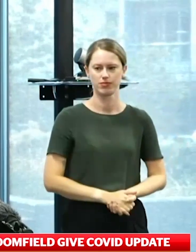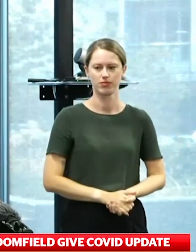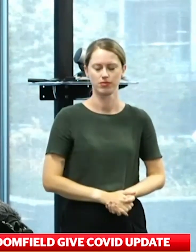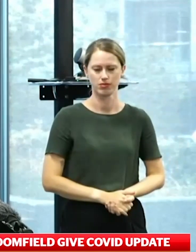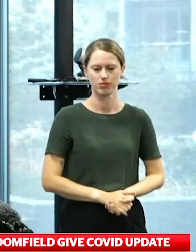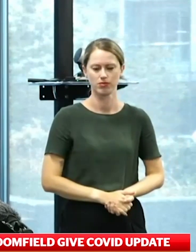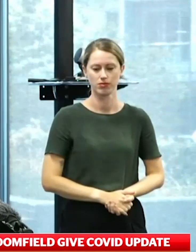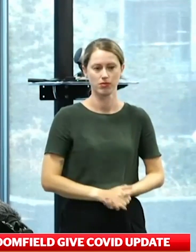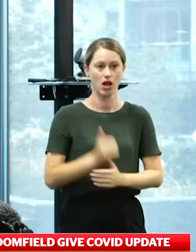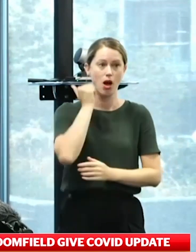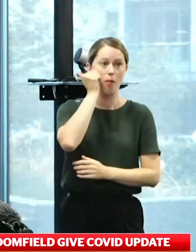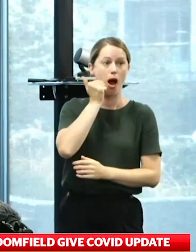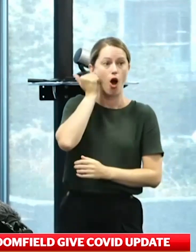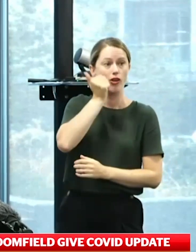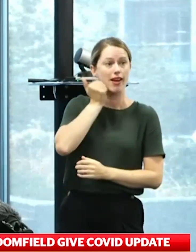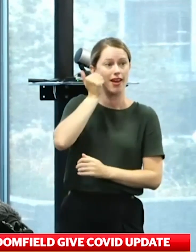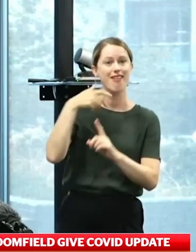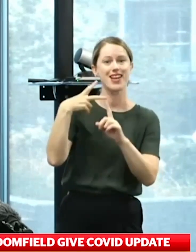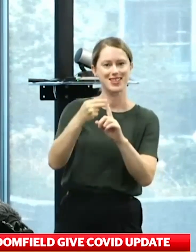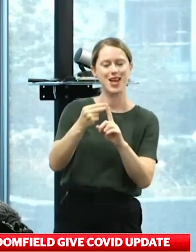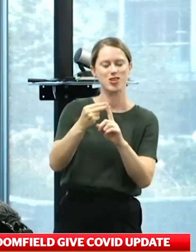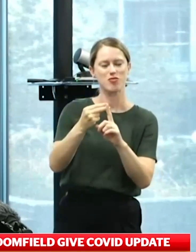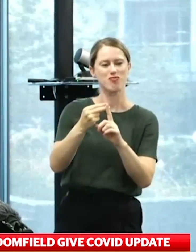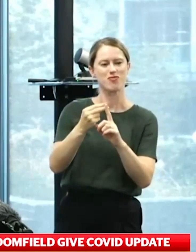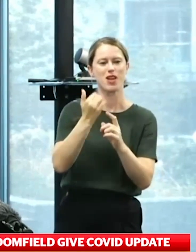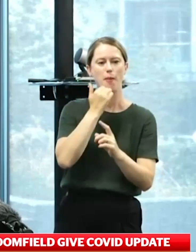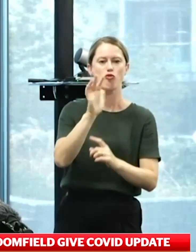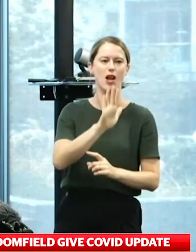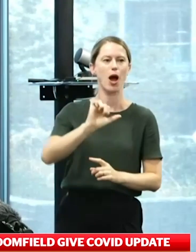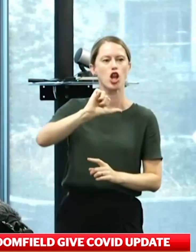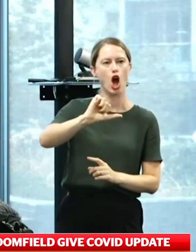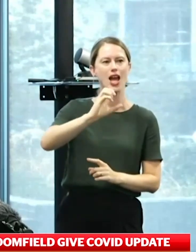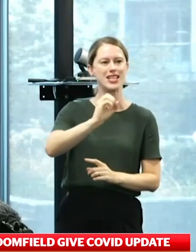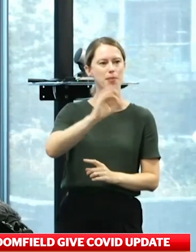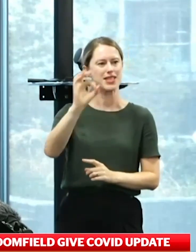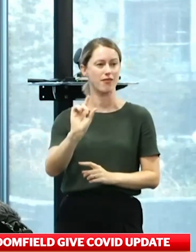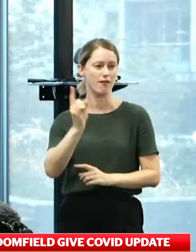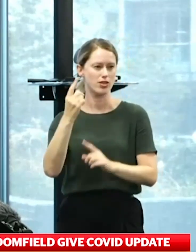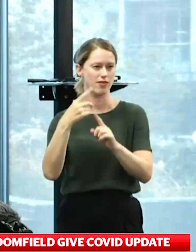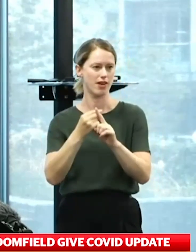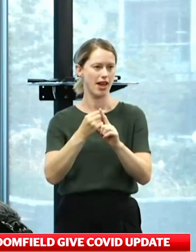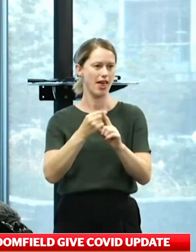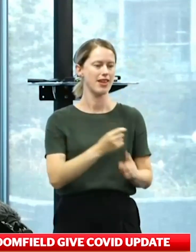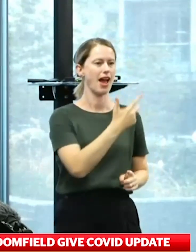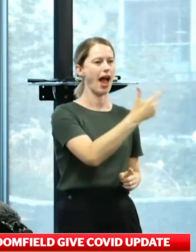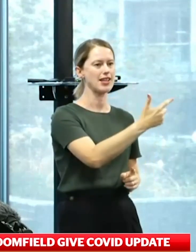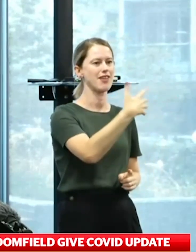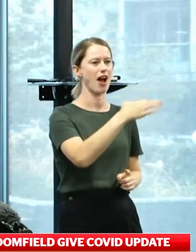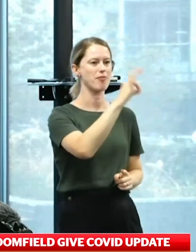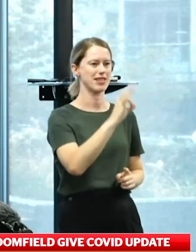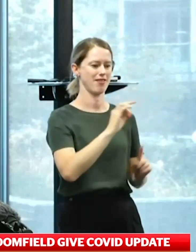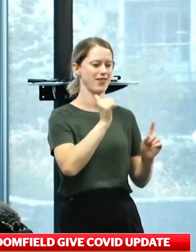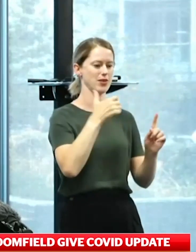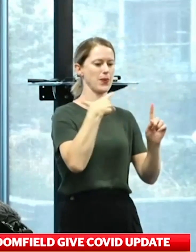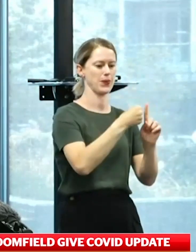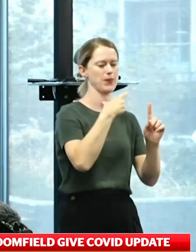see that Māori vaccination rates are now touching 90% for first dose and 85% fully vaccinated. Kia